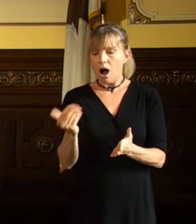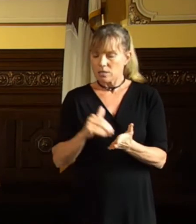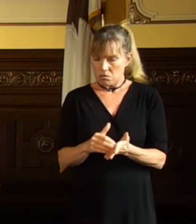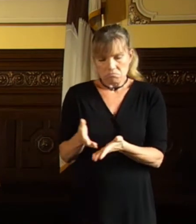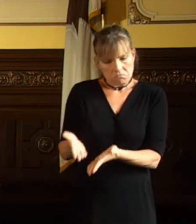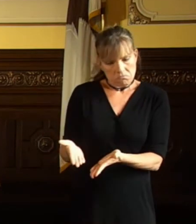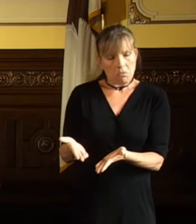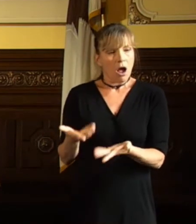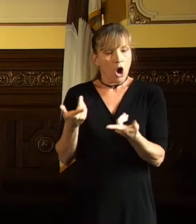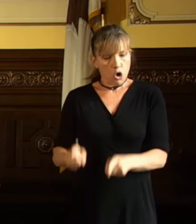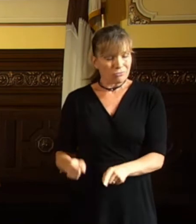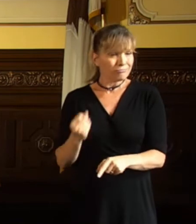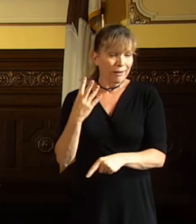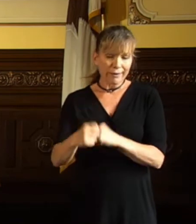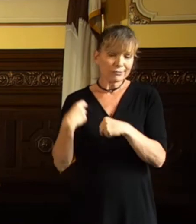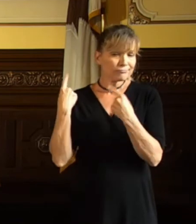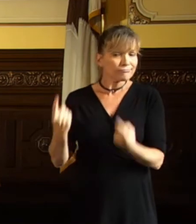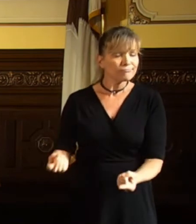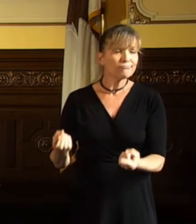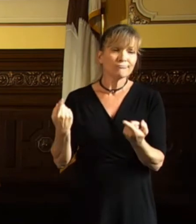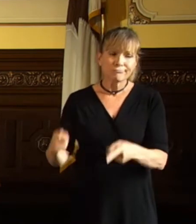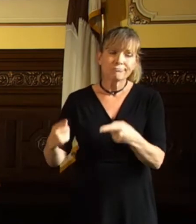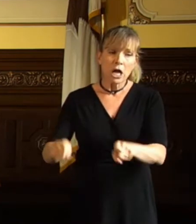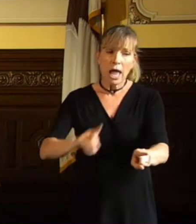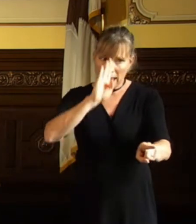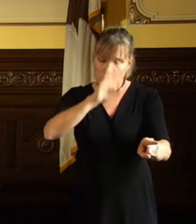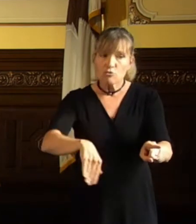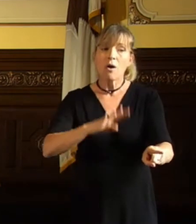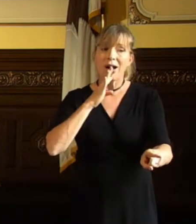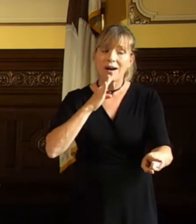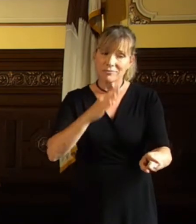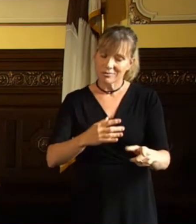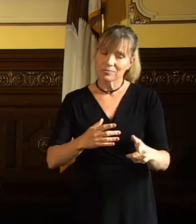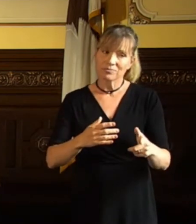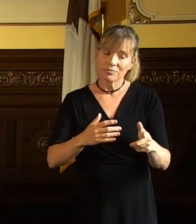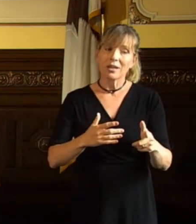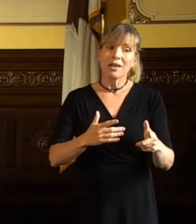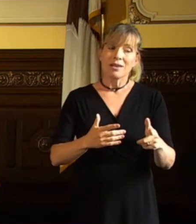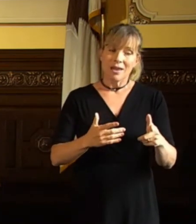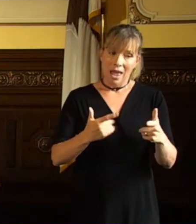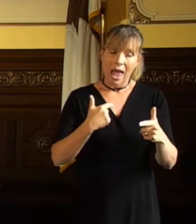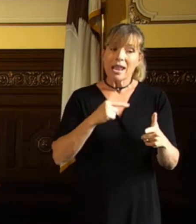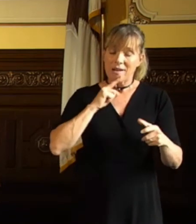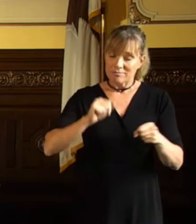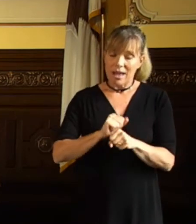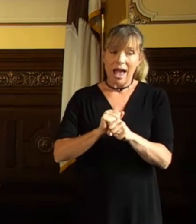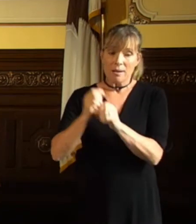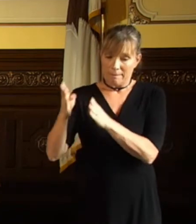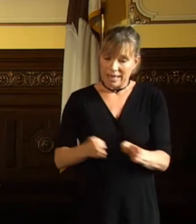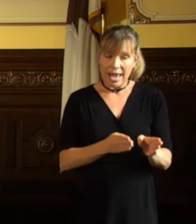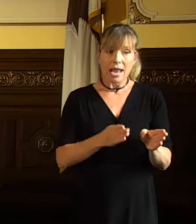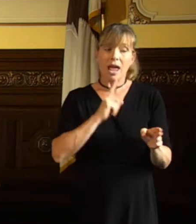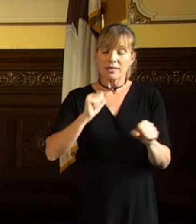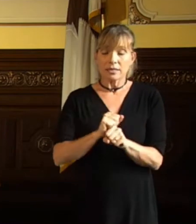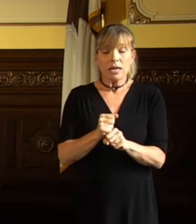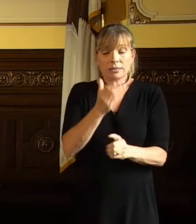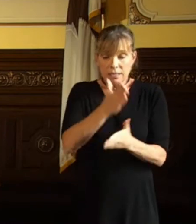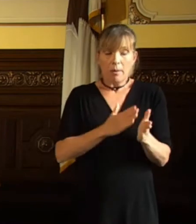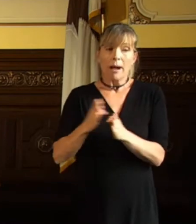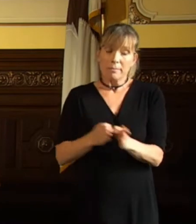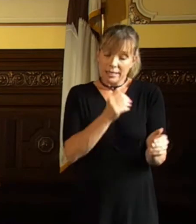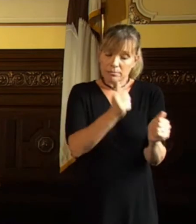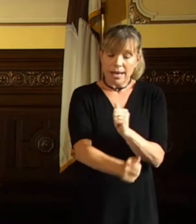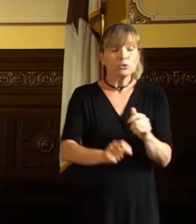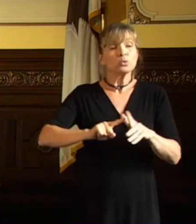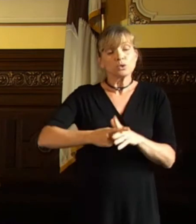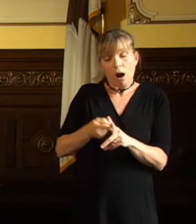things that have occurred for many years. And you know that I've talked and indeed put forward plans and indeed got some of them passed